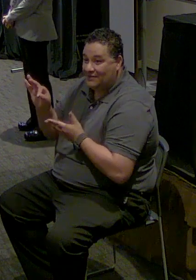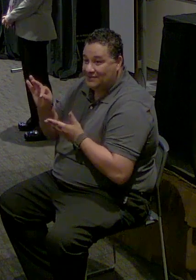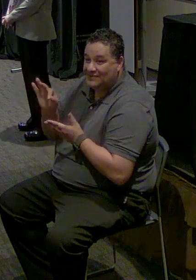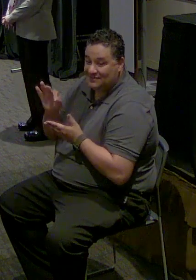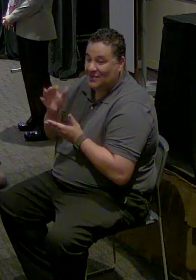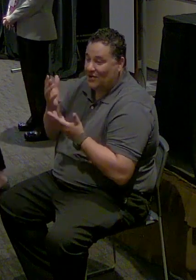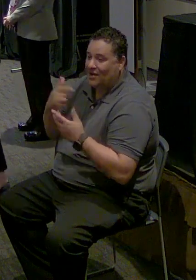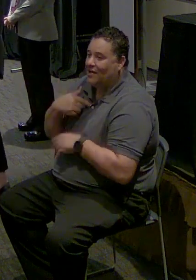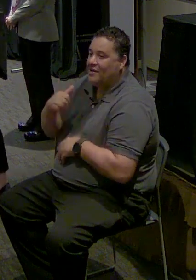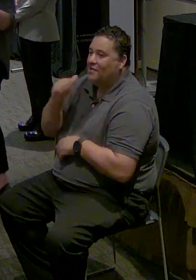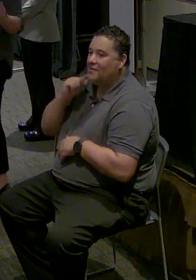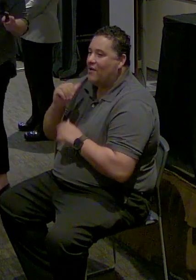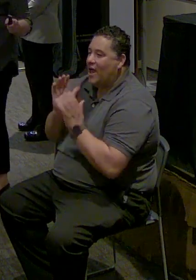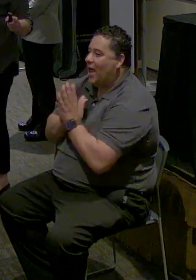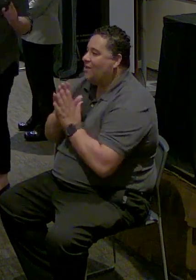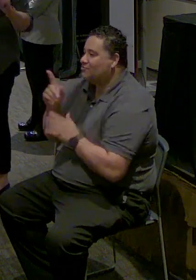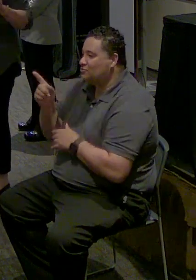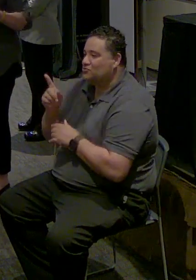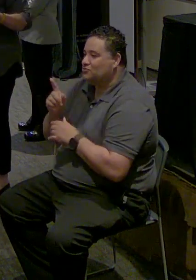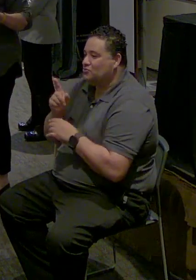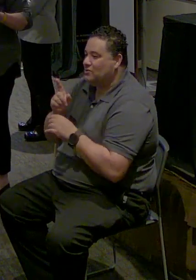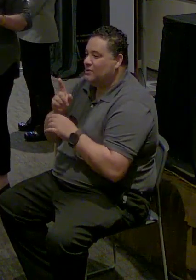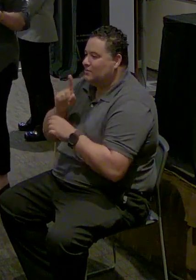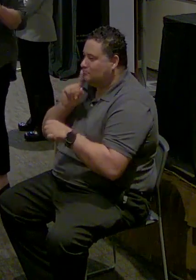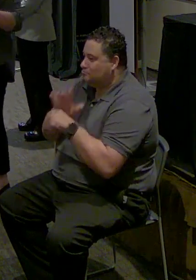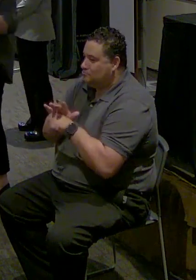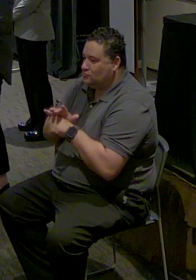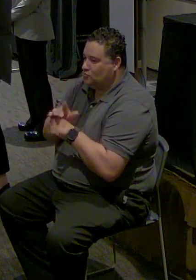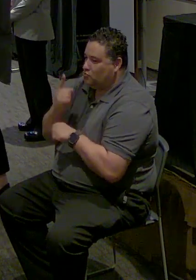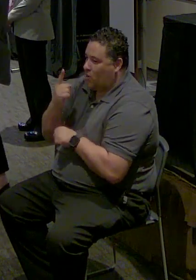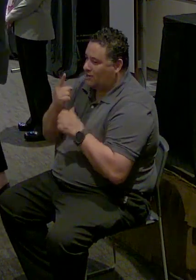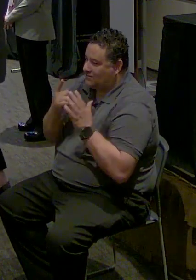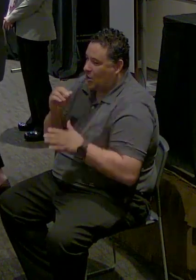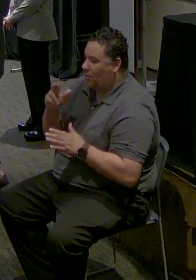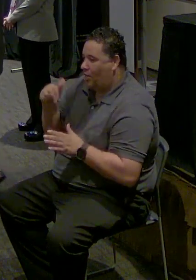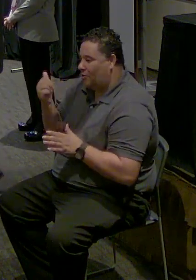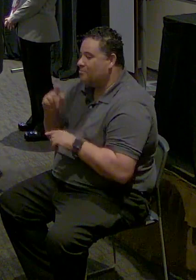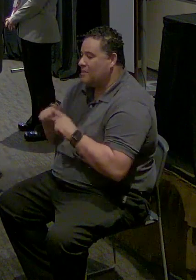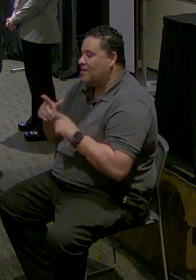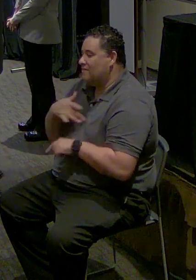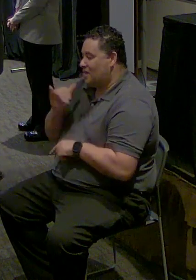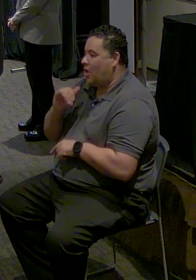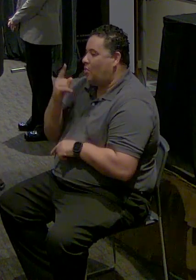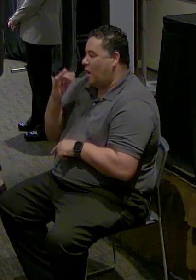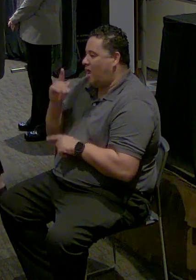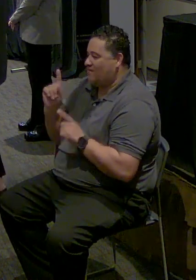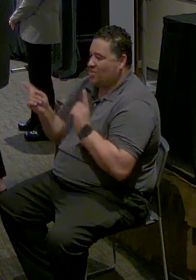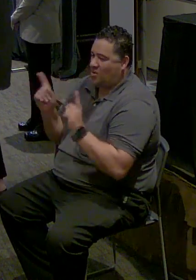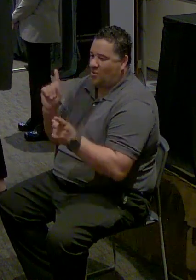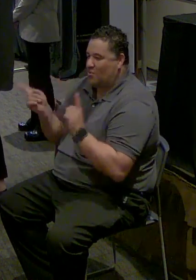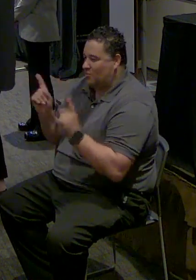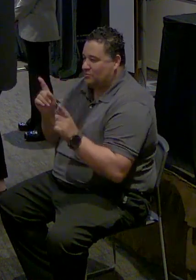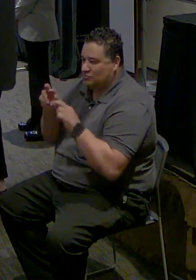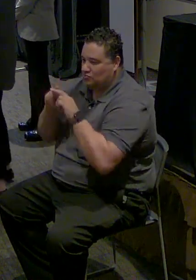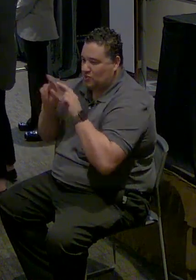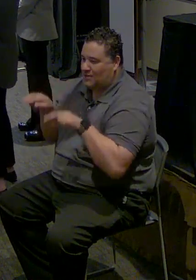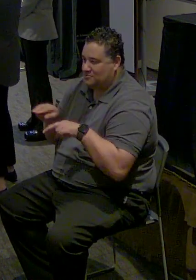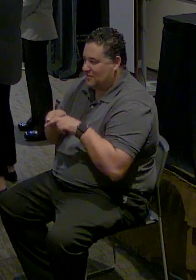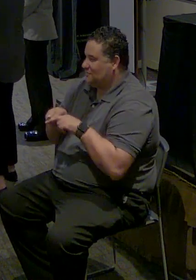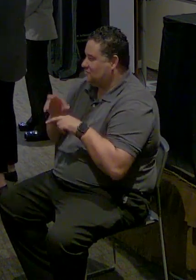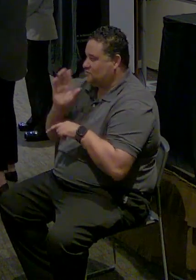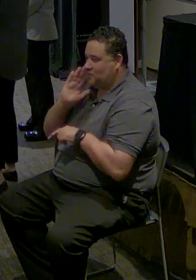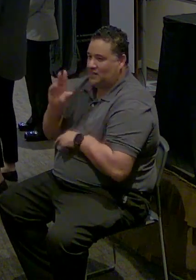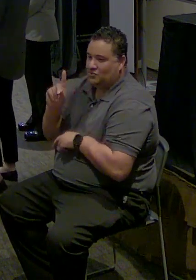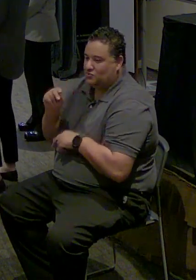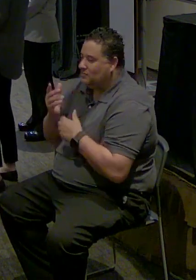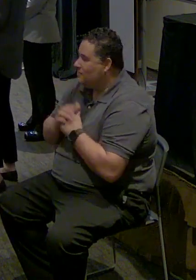not going to ask you to commit to one side or the other, but I feel like that probably one of those resonates with you.